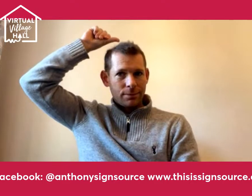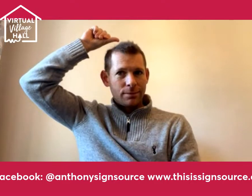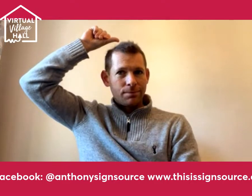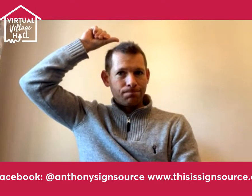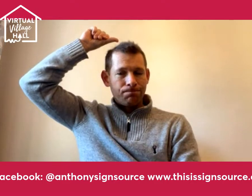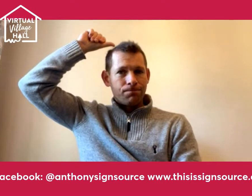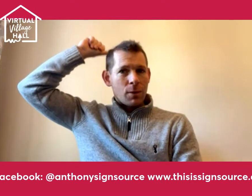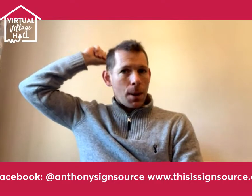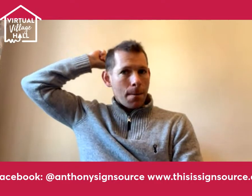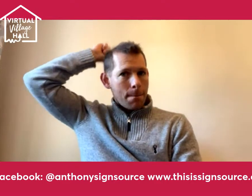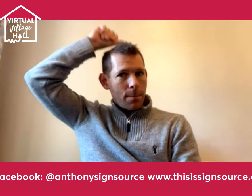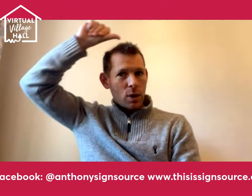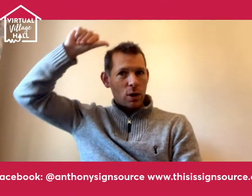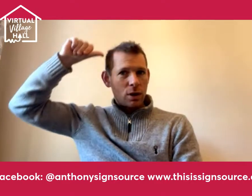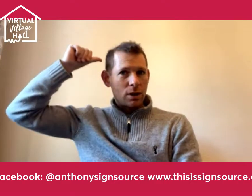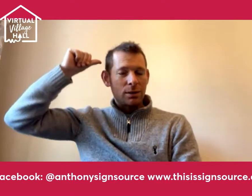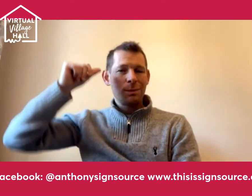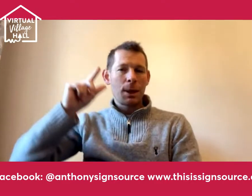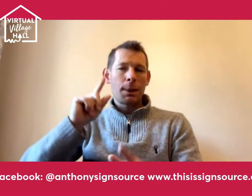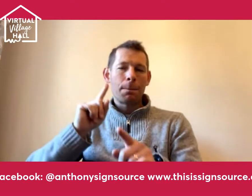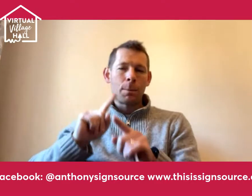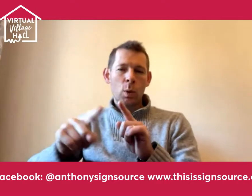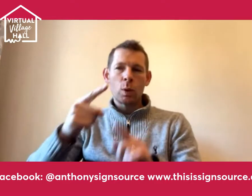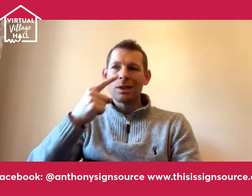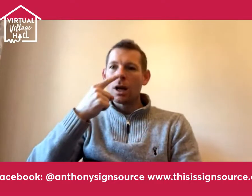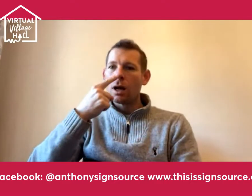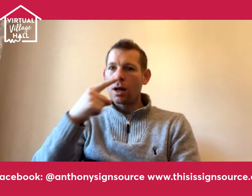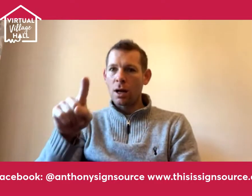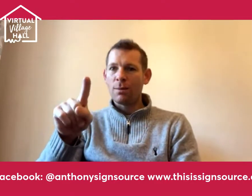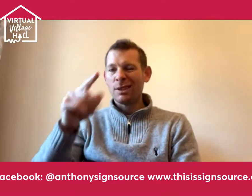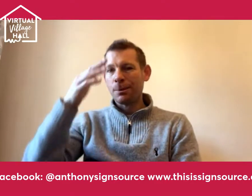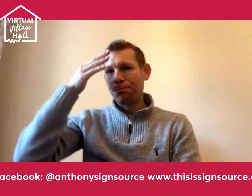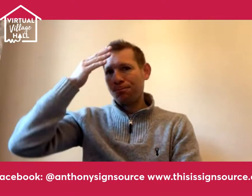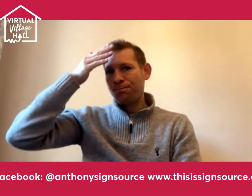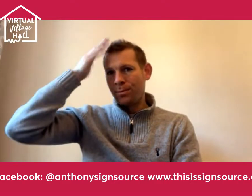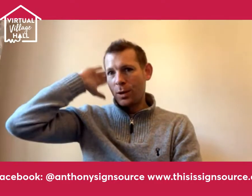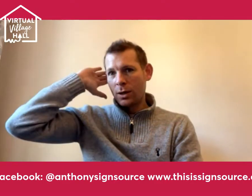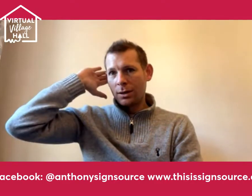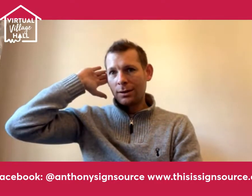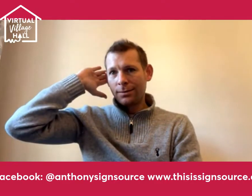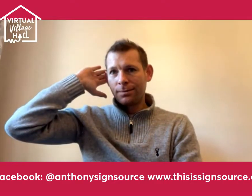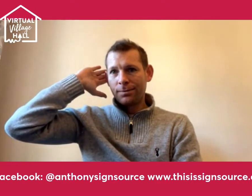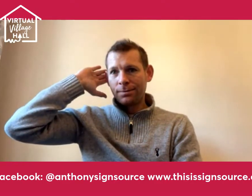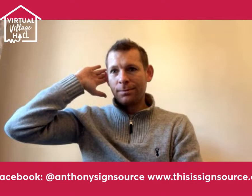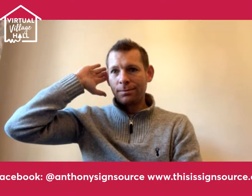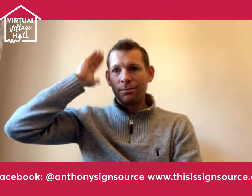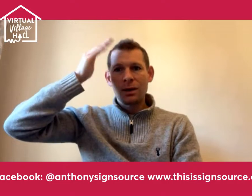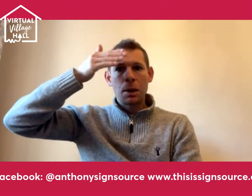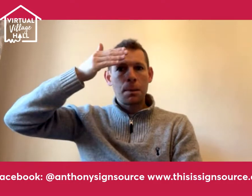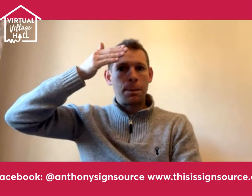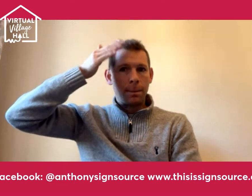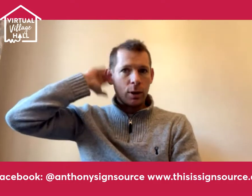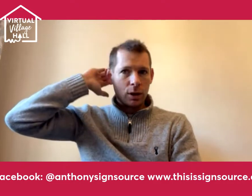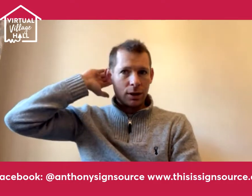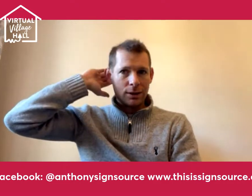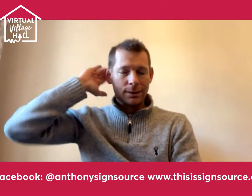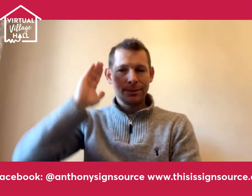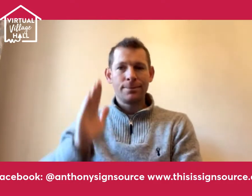or you can sign bald like that, bald. The most common sign for bald is this one.